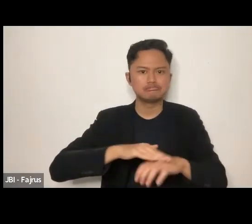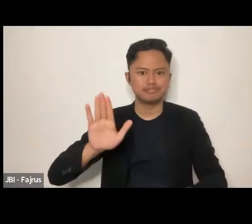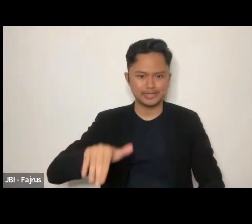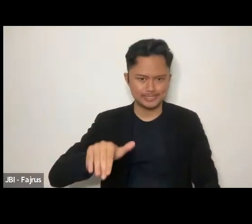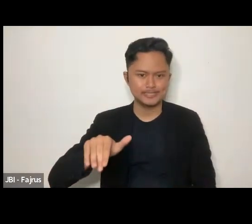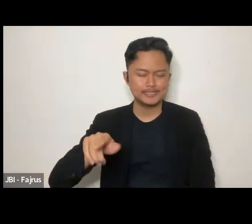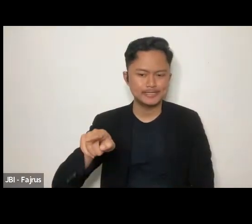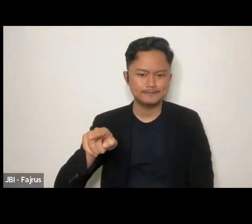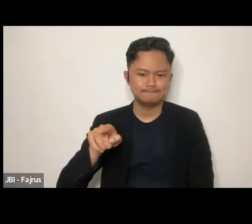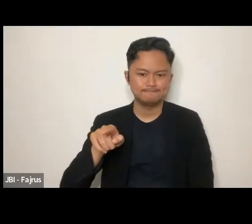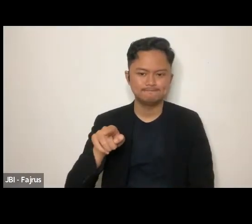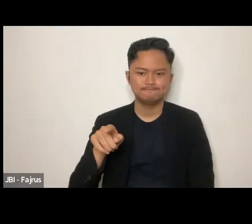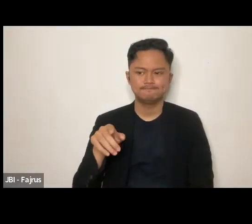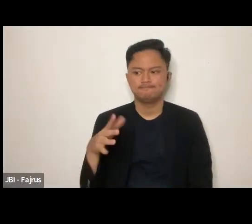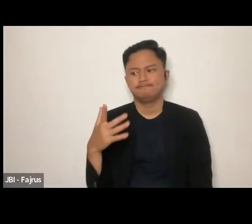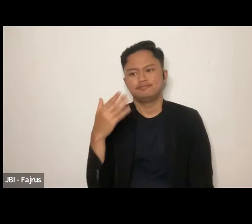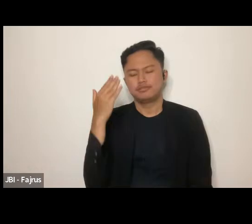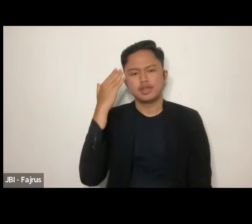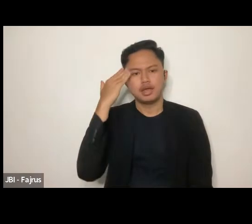so that I can say,